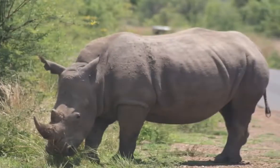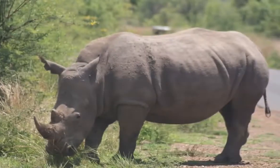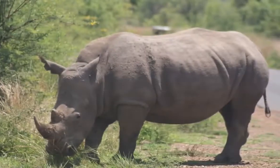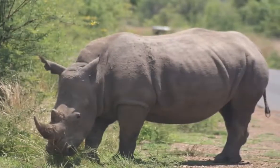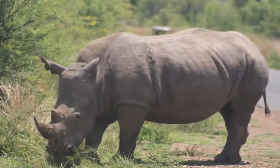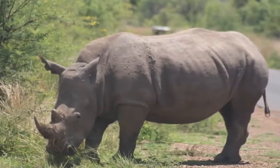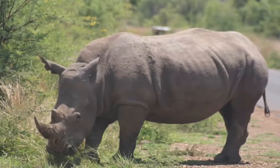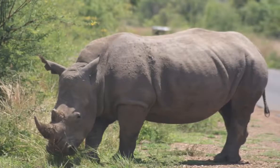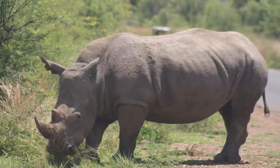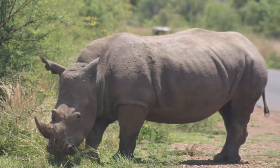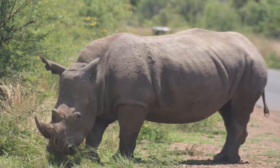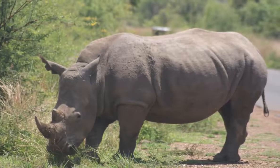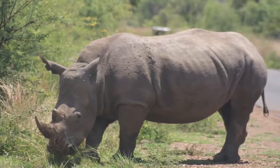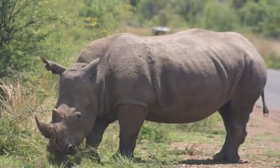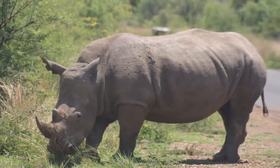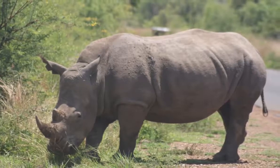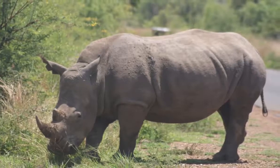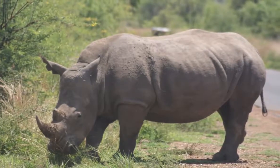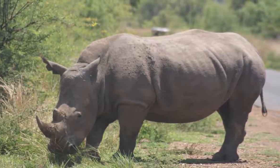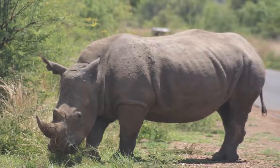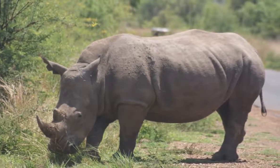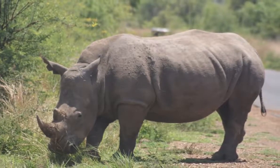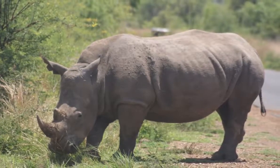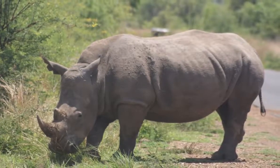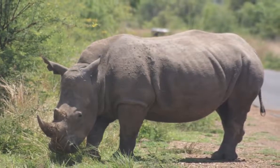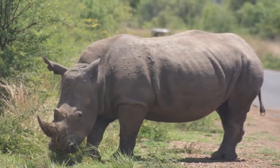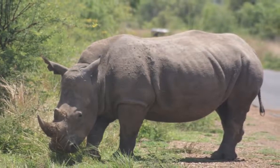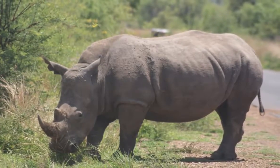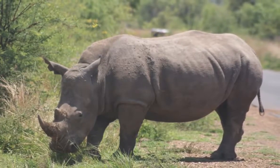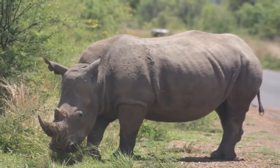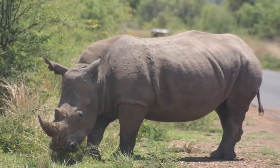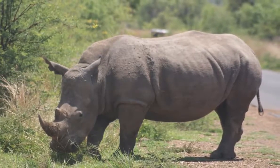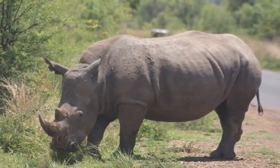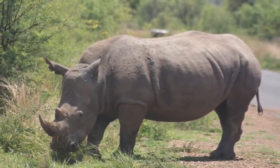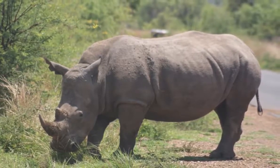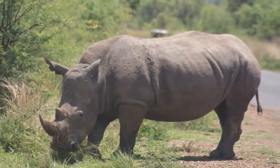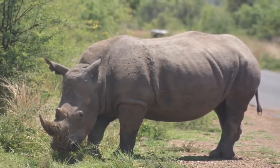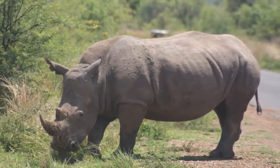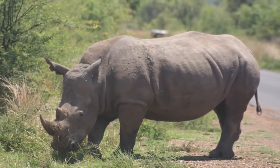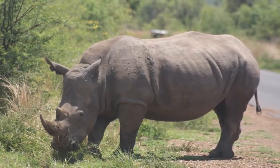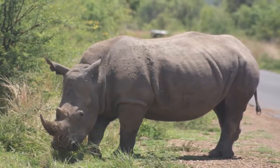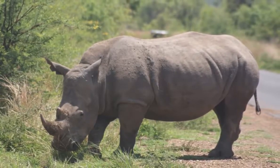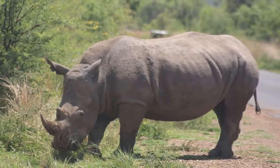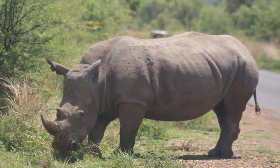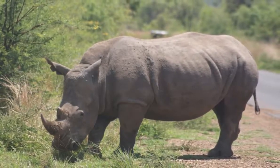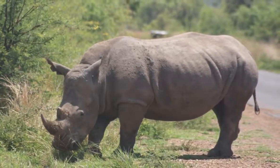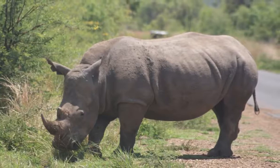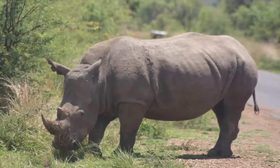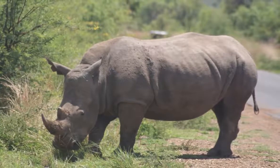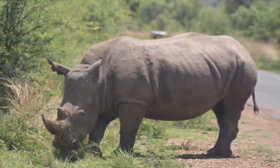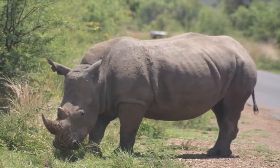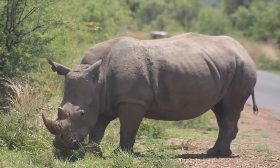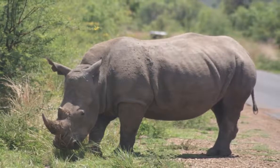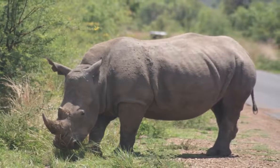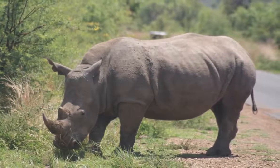Very good. What is a rhino good at? Grazing. Pretend to graze and eat on your hands and